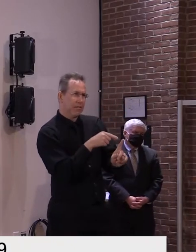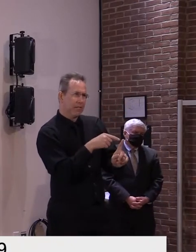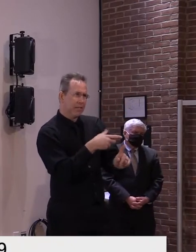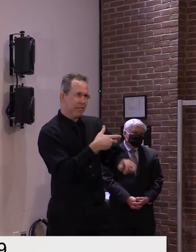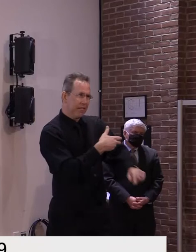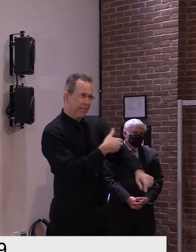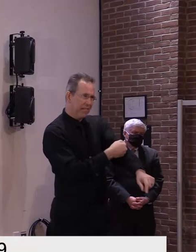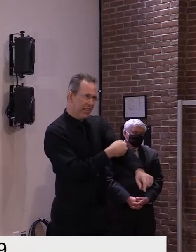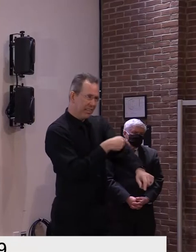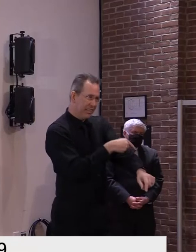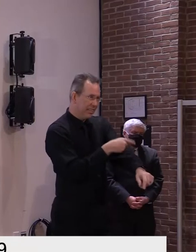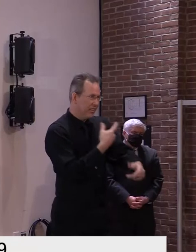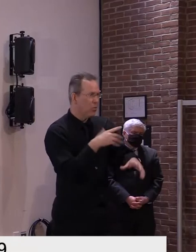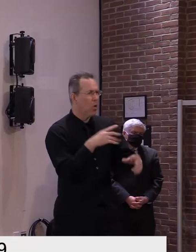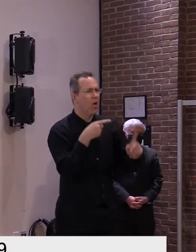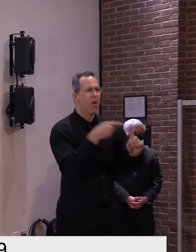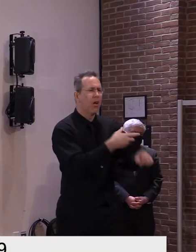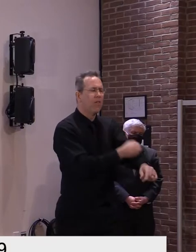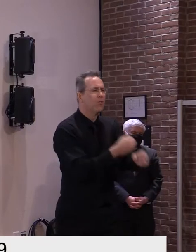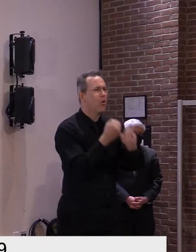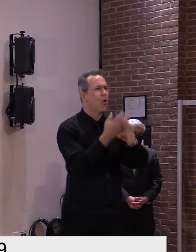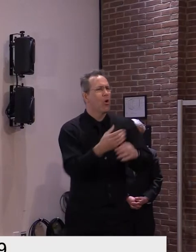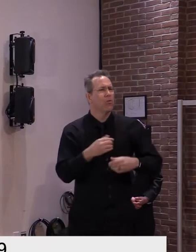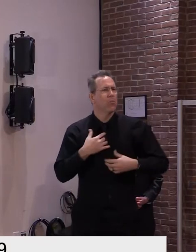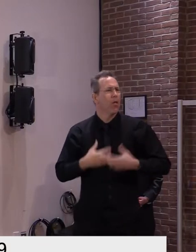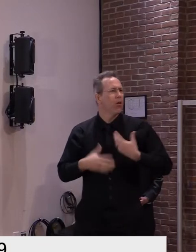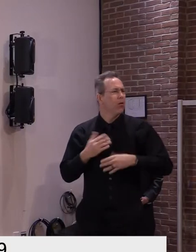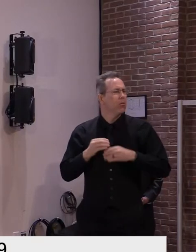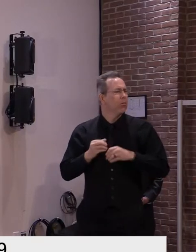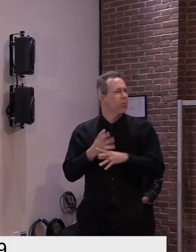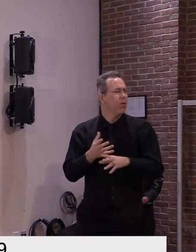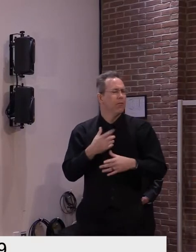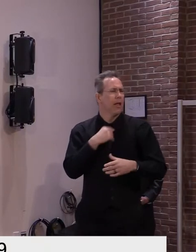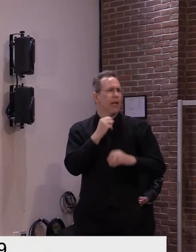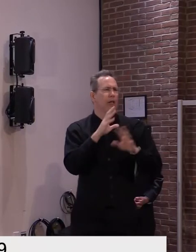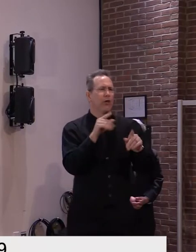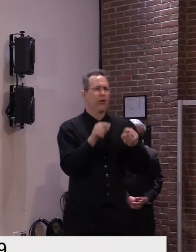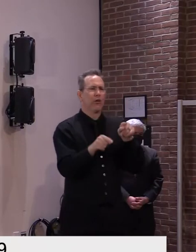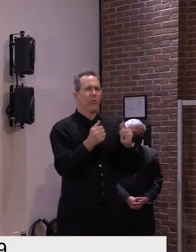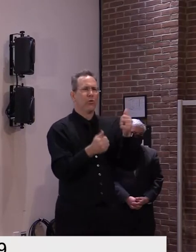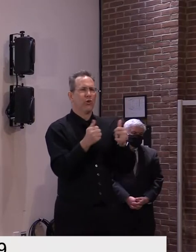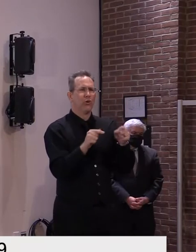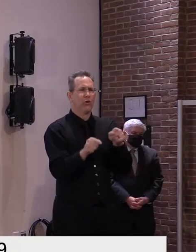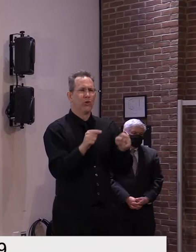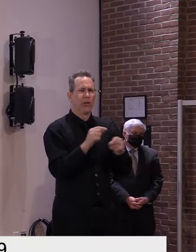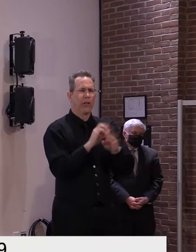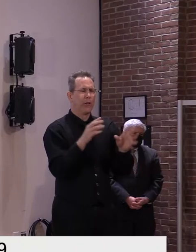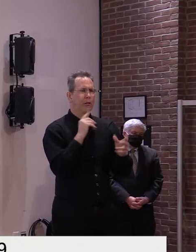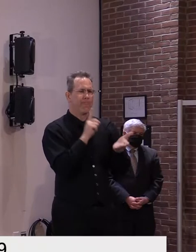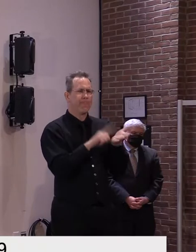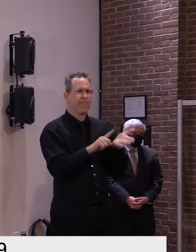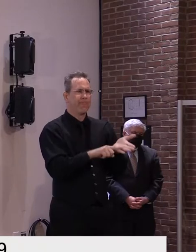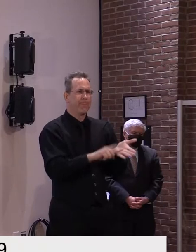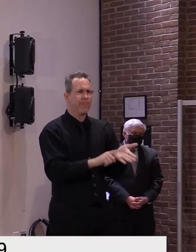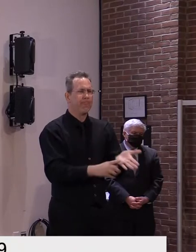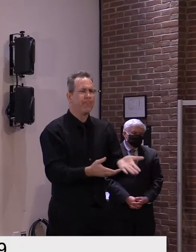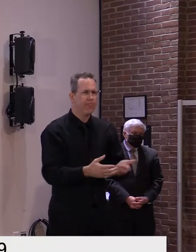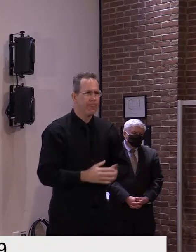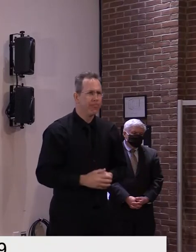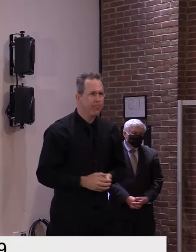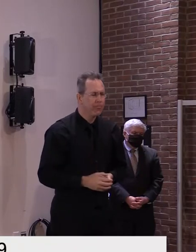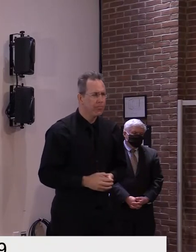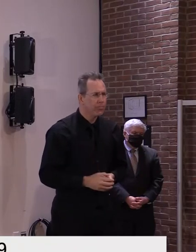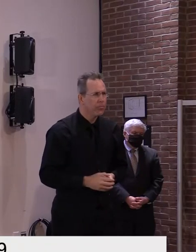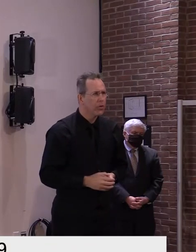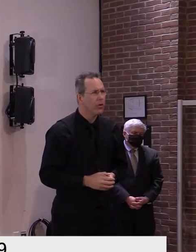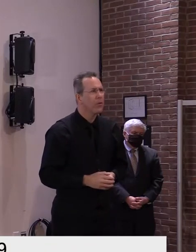that. I don't think the data currently shows that the vaccine is definitively leading to blood clots, which could